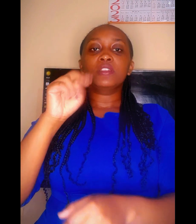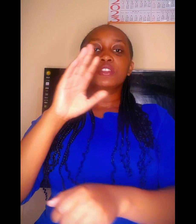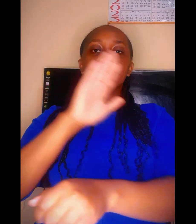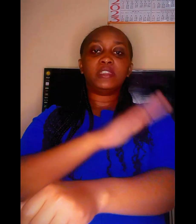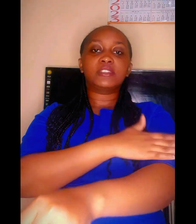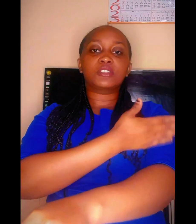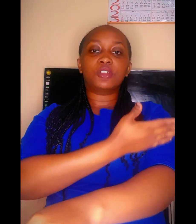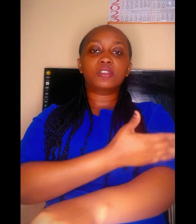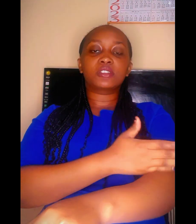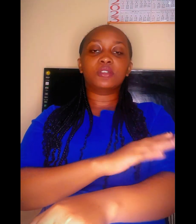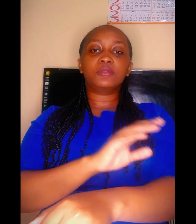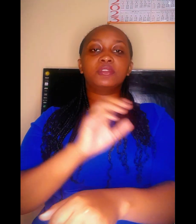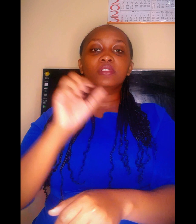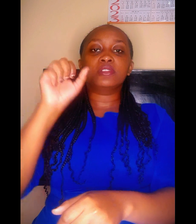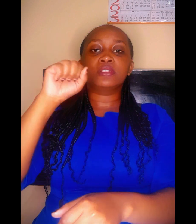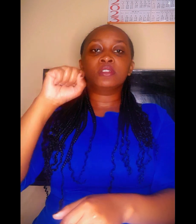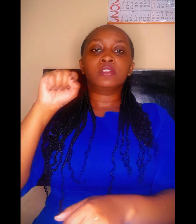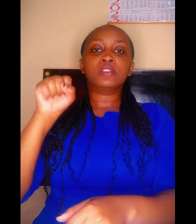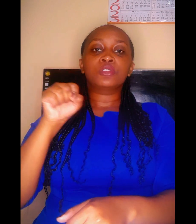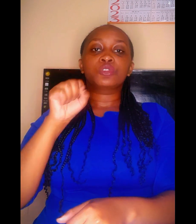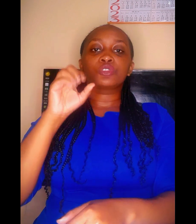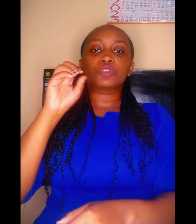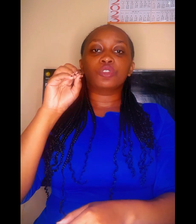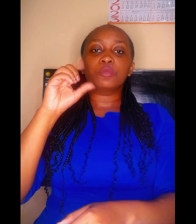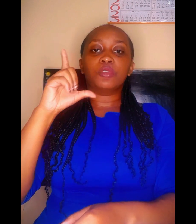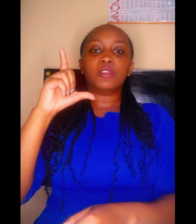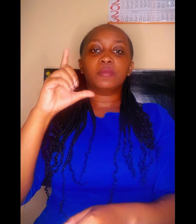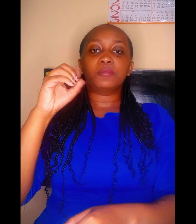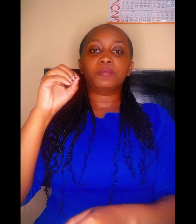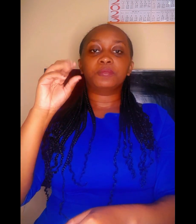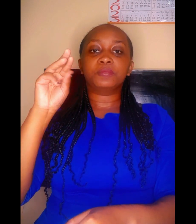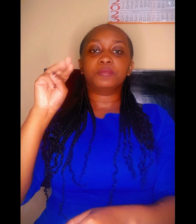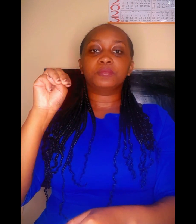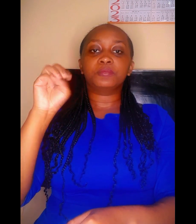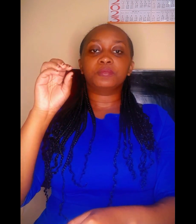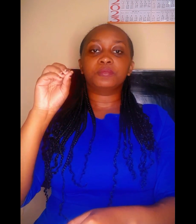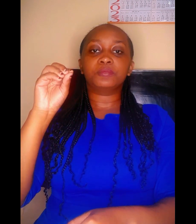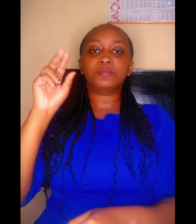So it's Songs of Solomon.